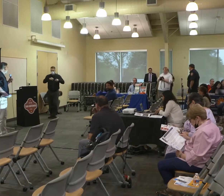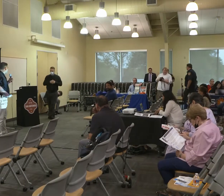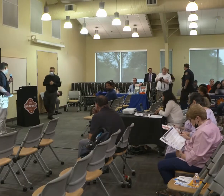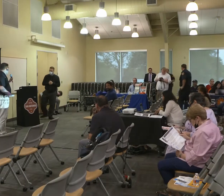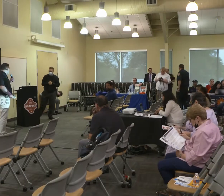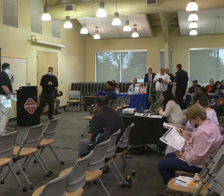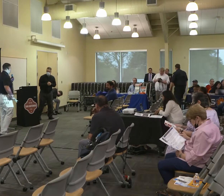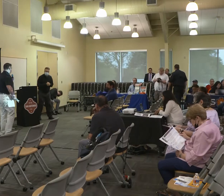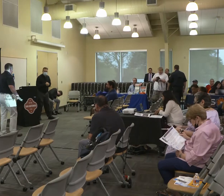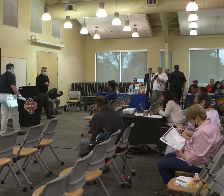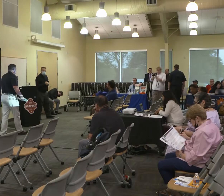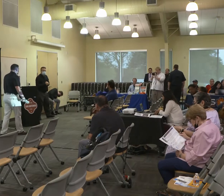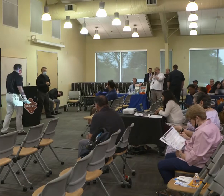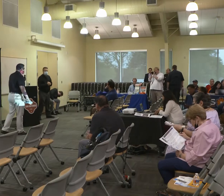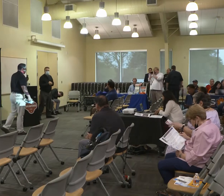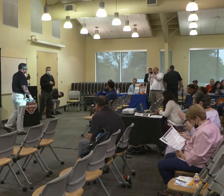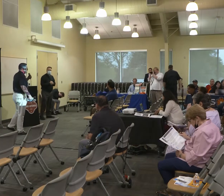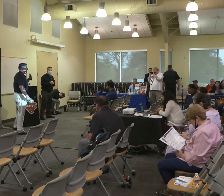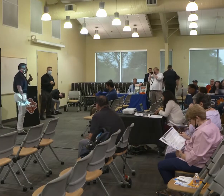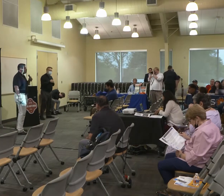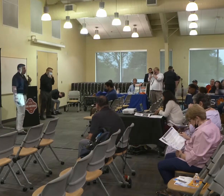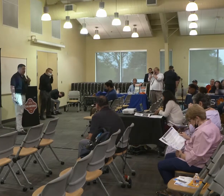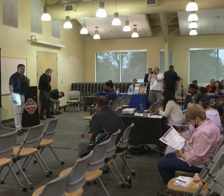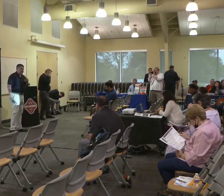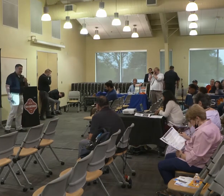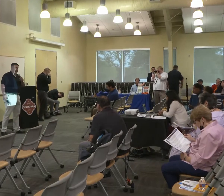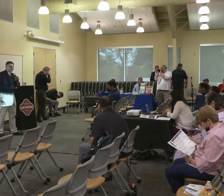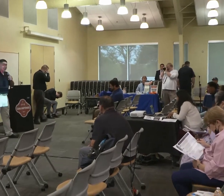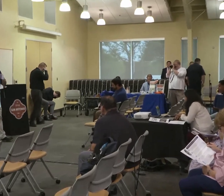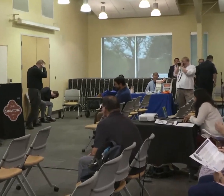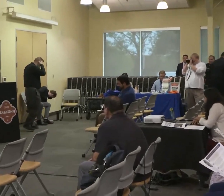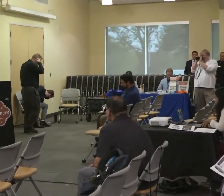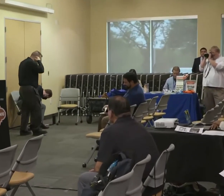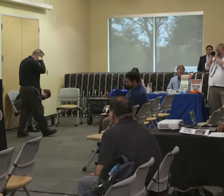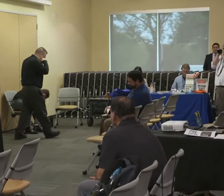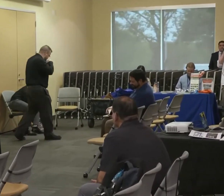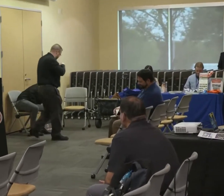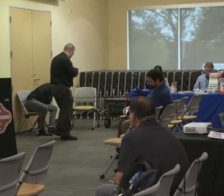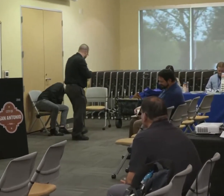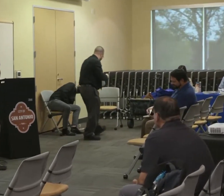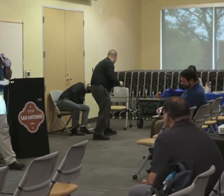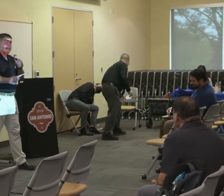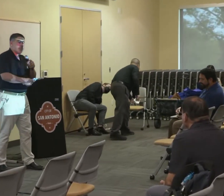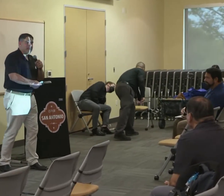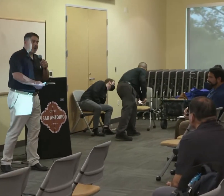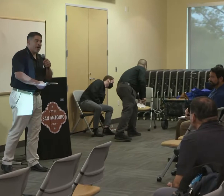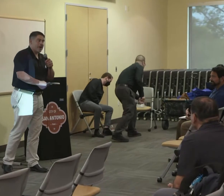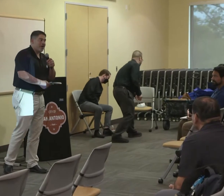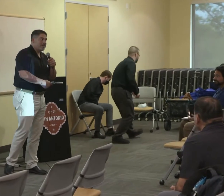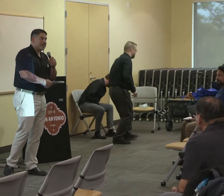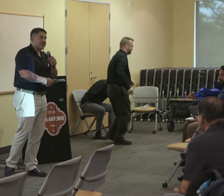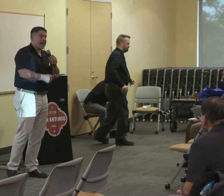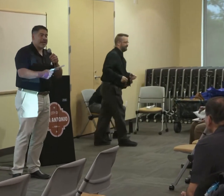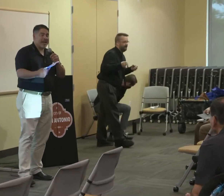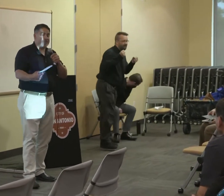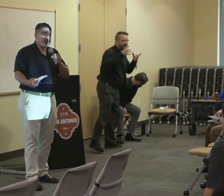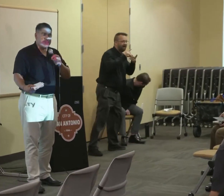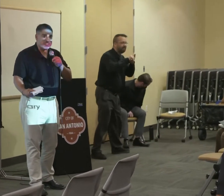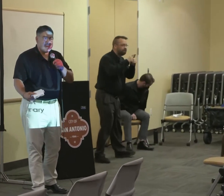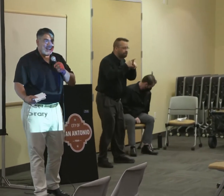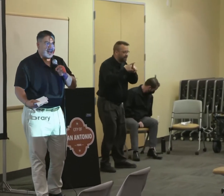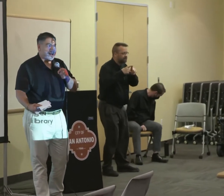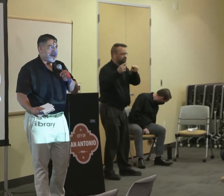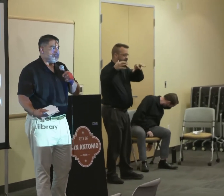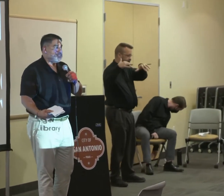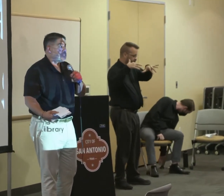I have a lot of friends who showed up today, and some of them are District 8